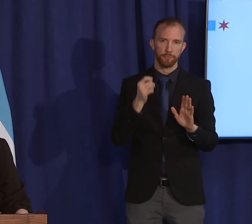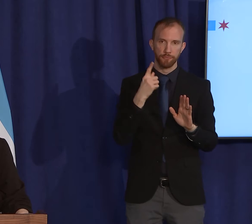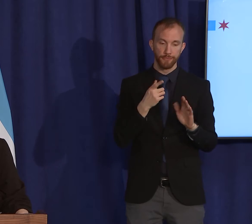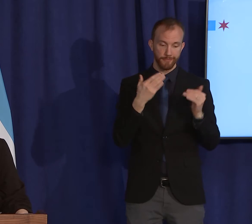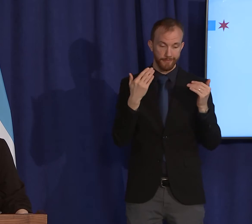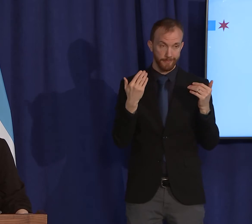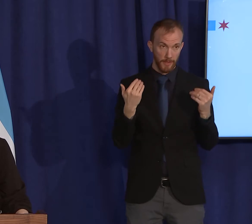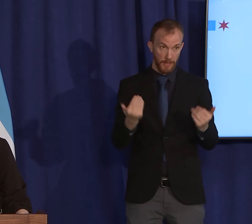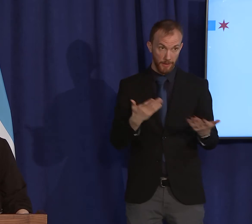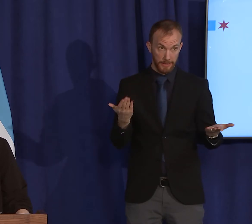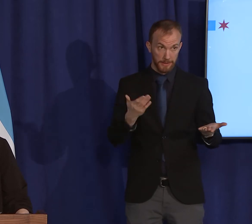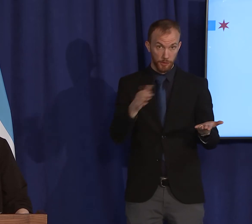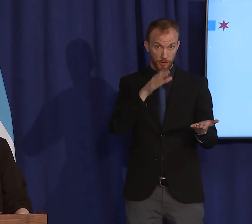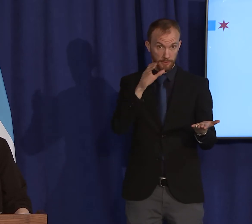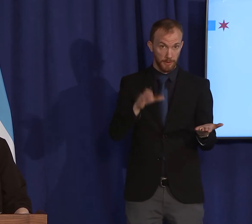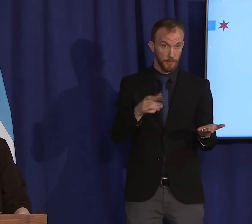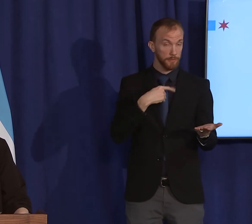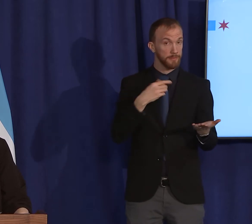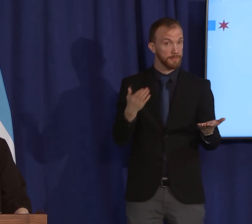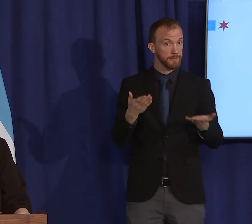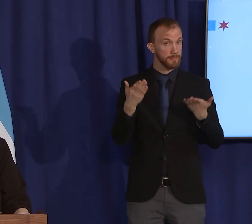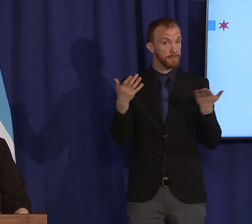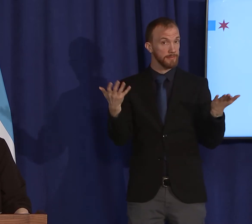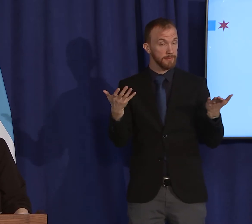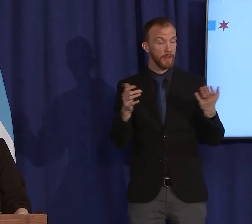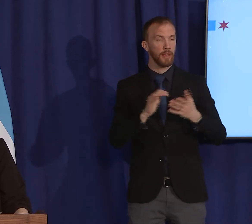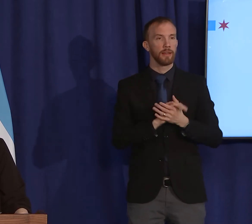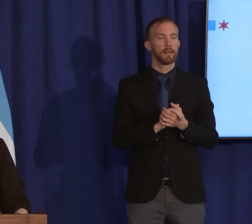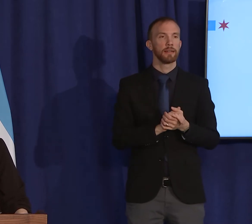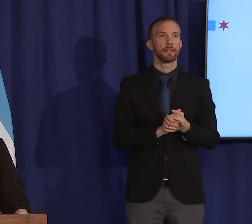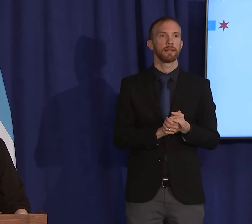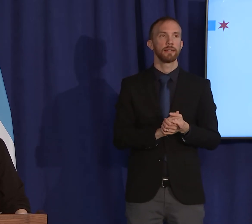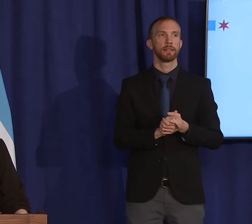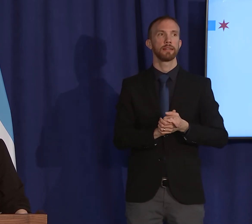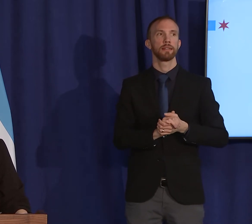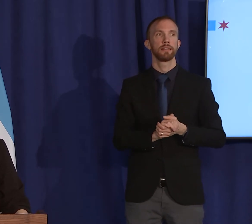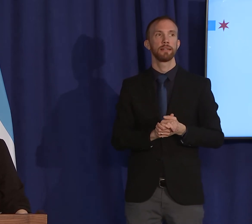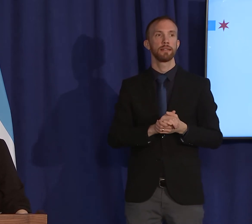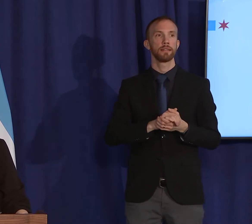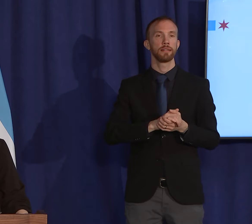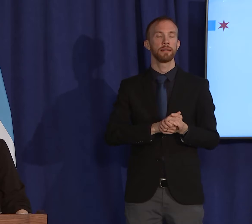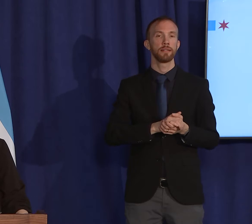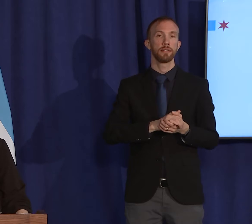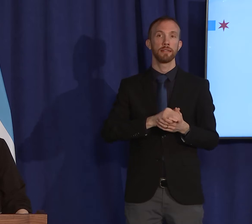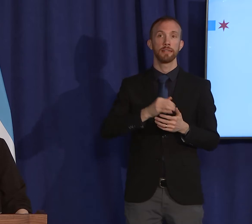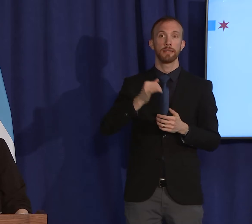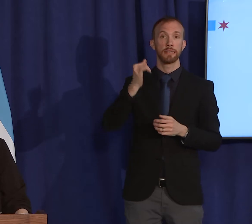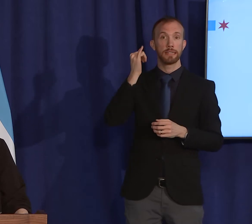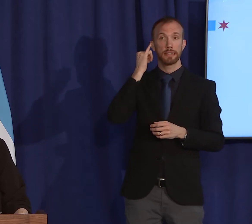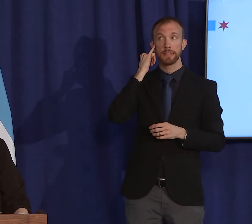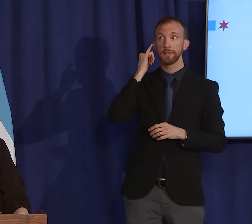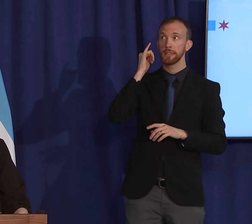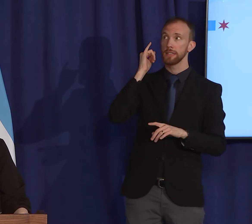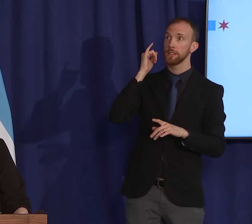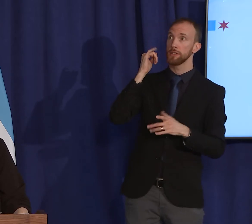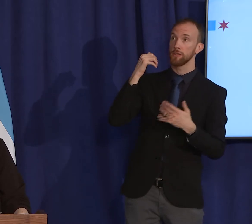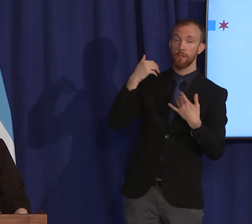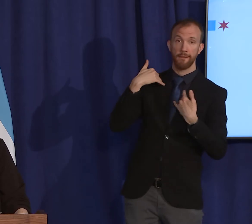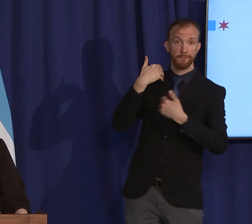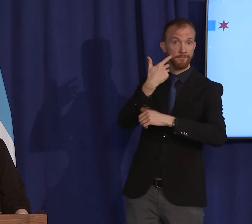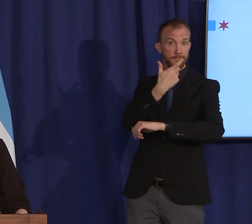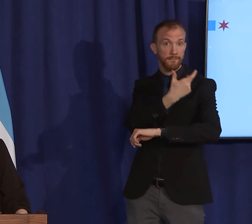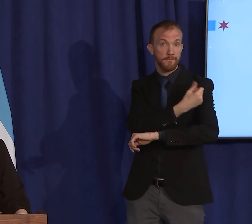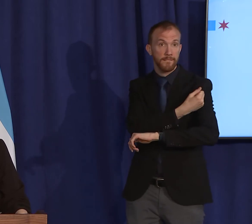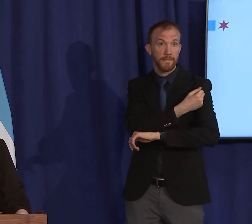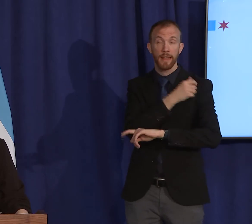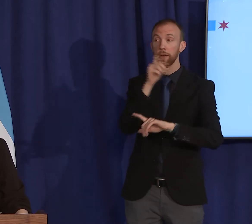in Chicago is that if you cannot identify somebody who is over the age of 65, that you should be doing